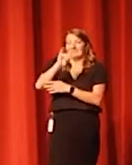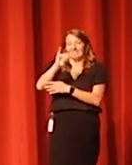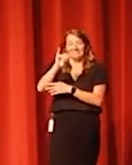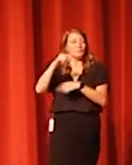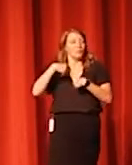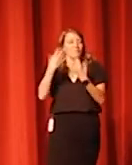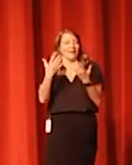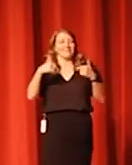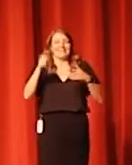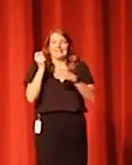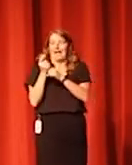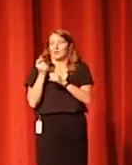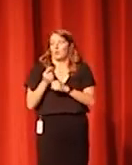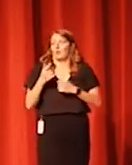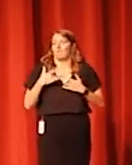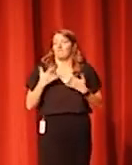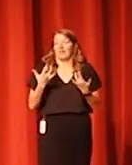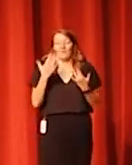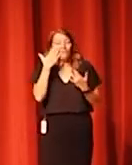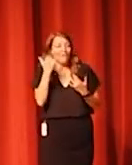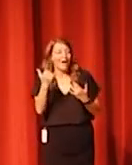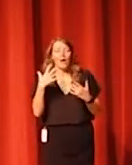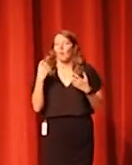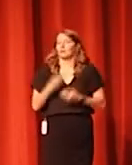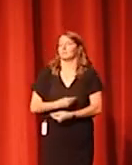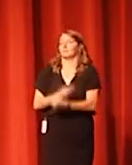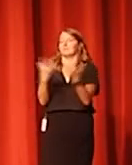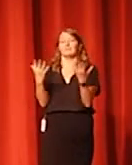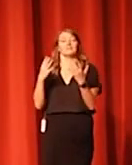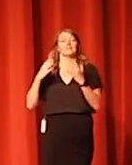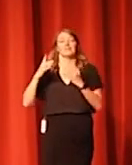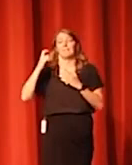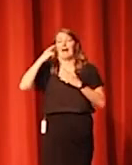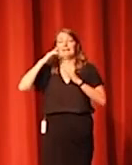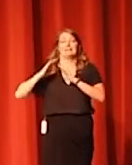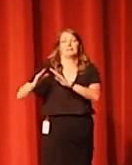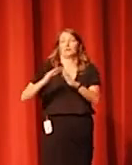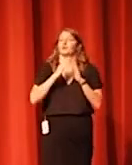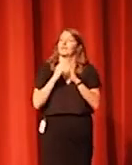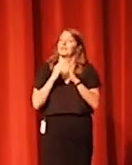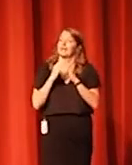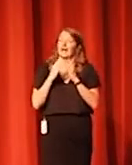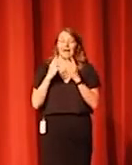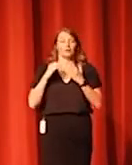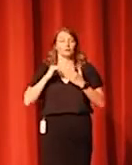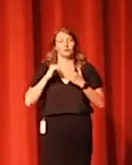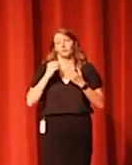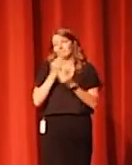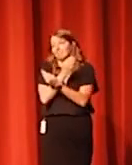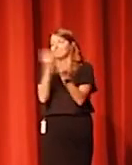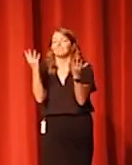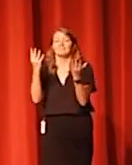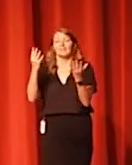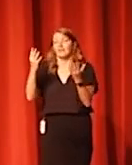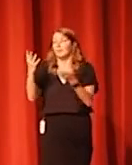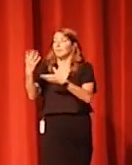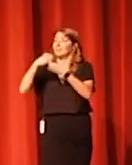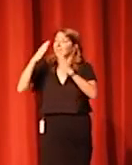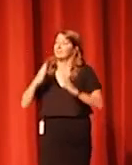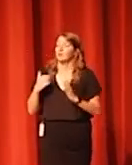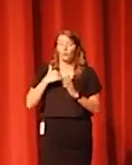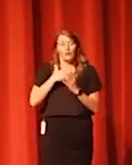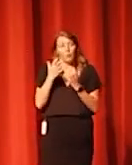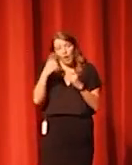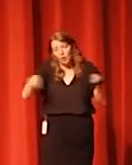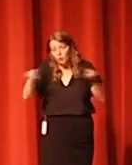annual event as a way to give back to the Madison community and our research participants. We want you to know what is happening in the field of Alzheimer's